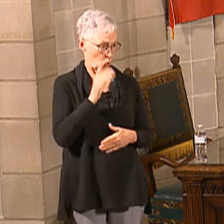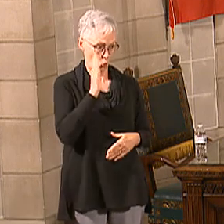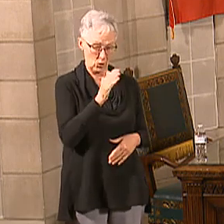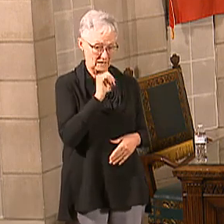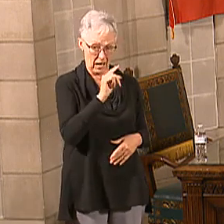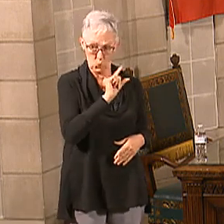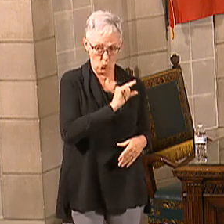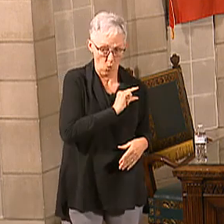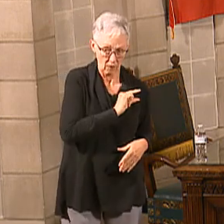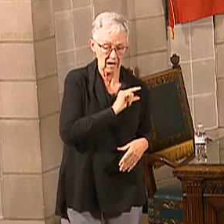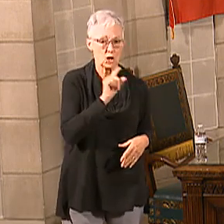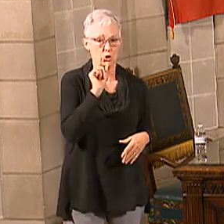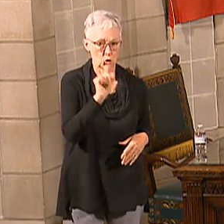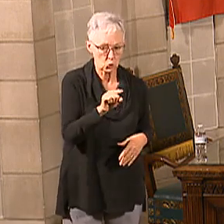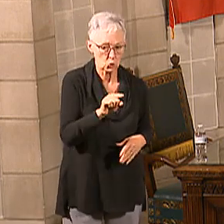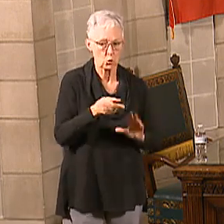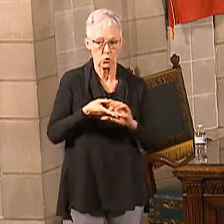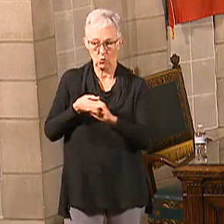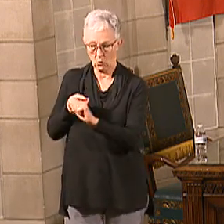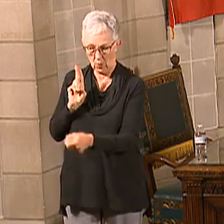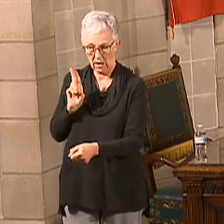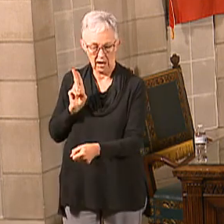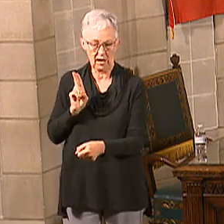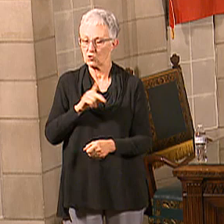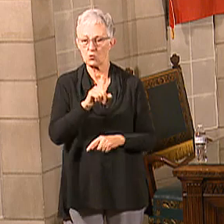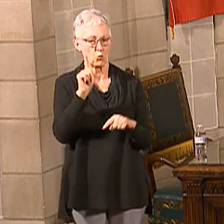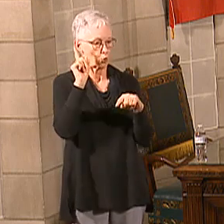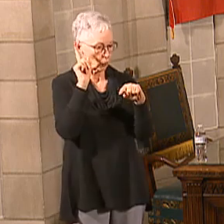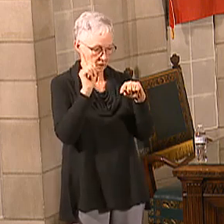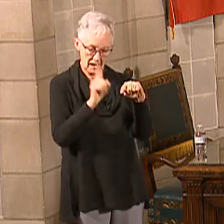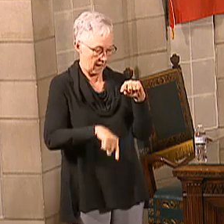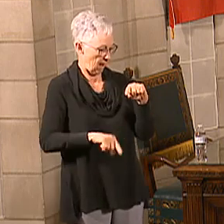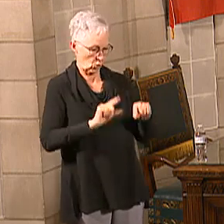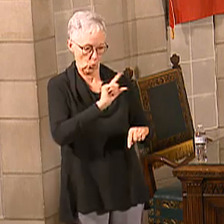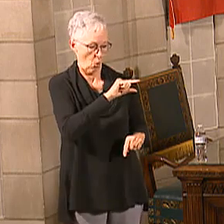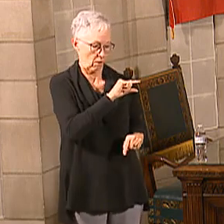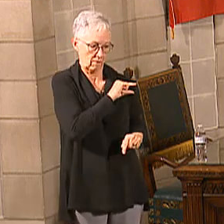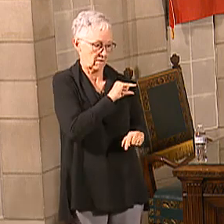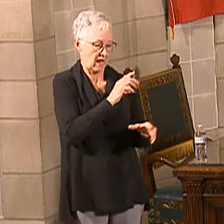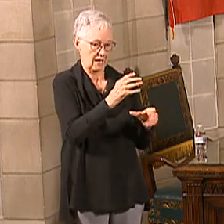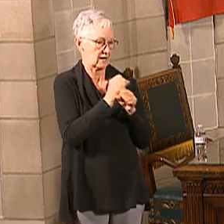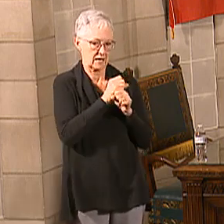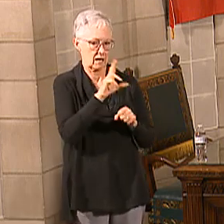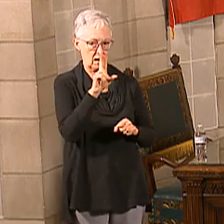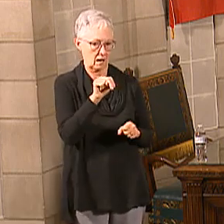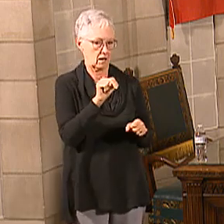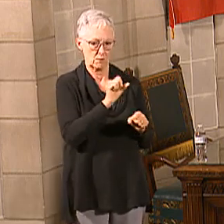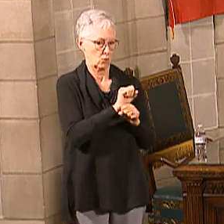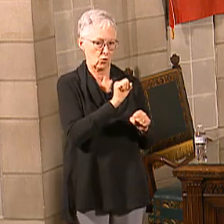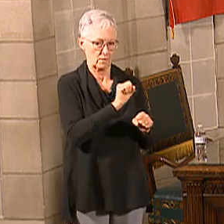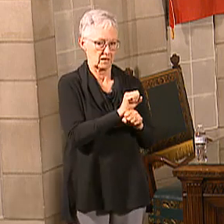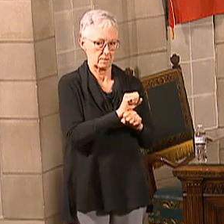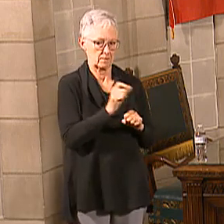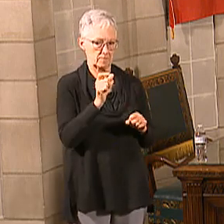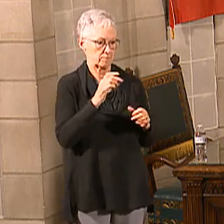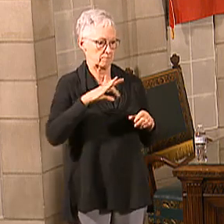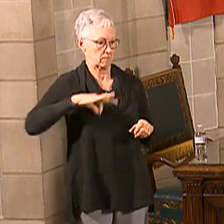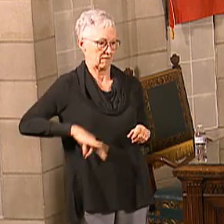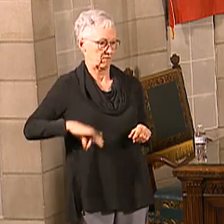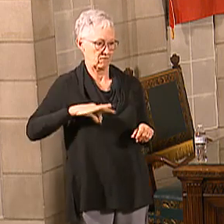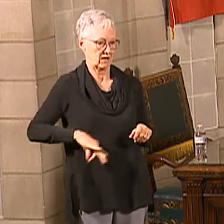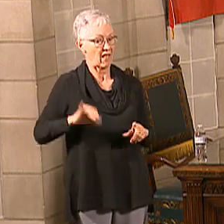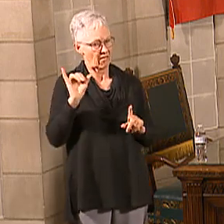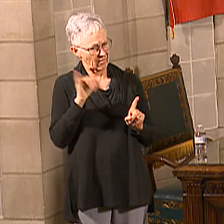you, if you quit your job, this will not get you unemployment benefits. You will have to stay in your job. Unemployment benefits are